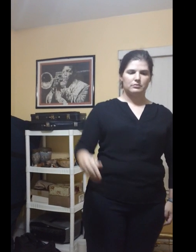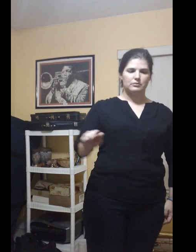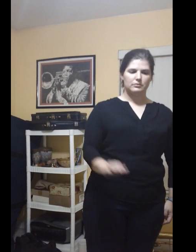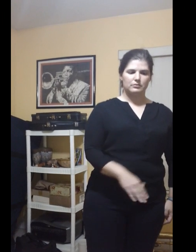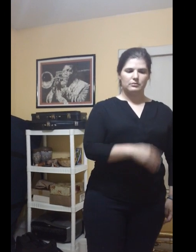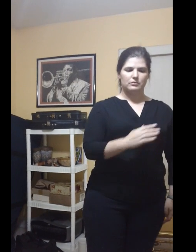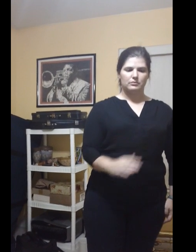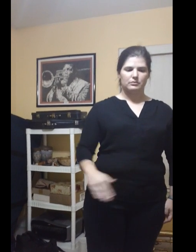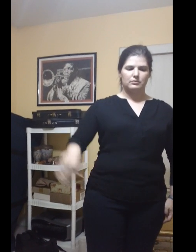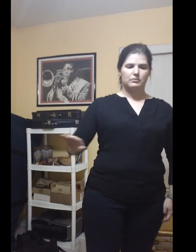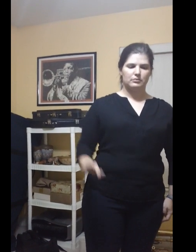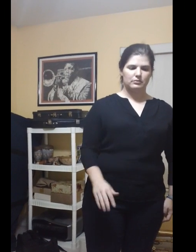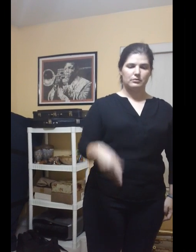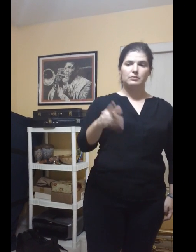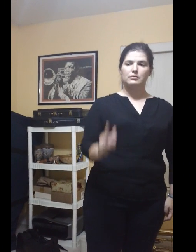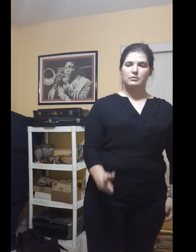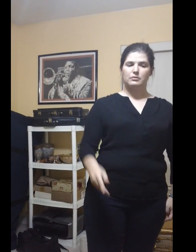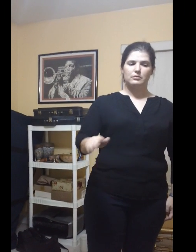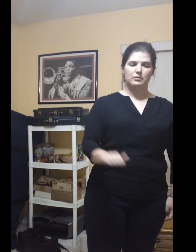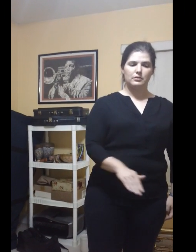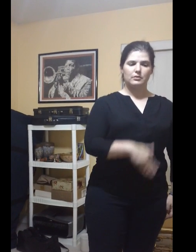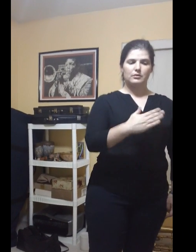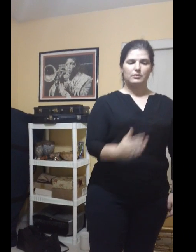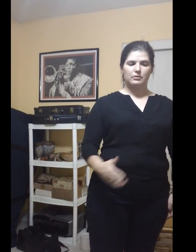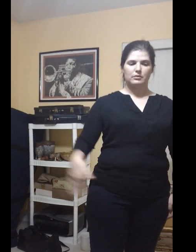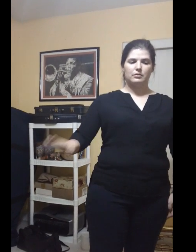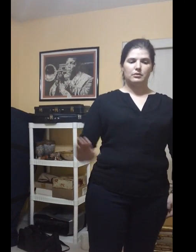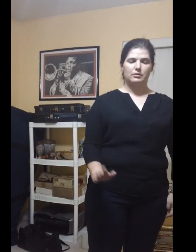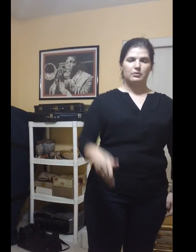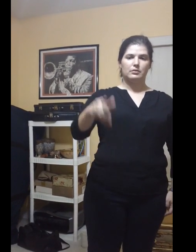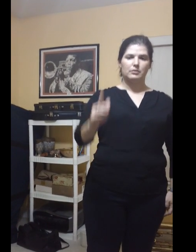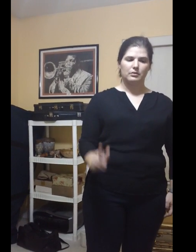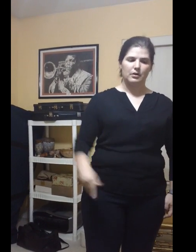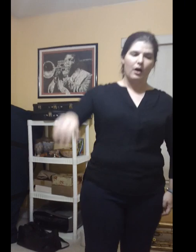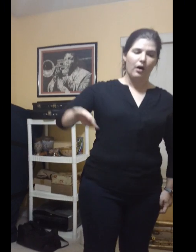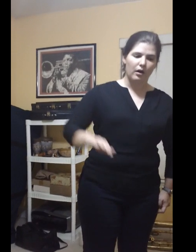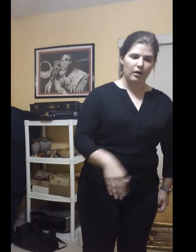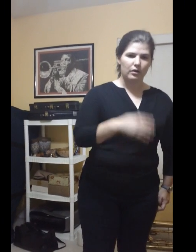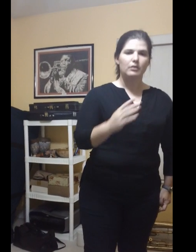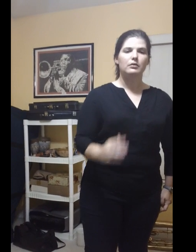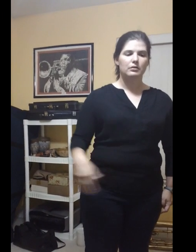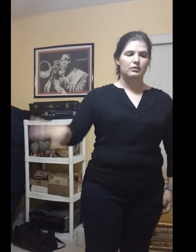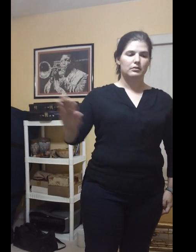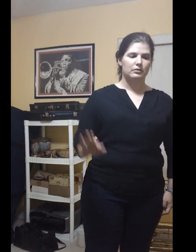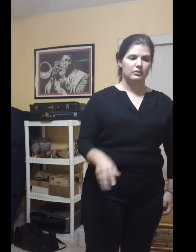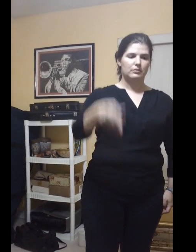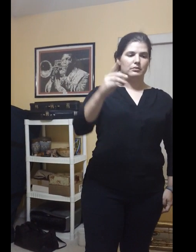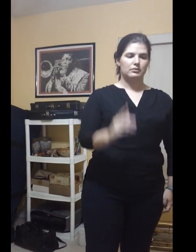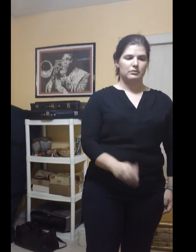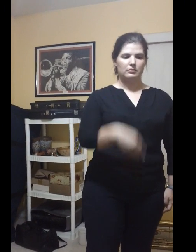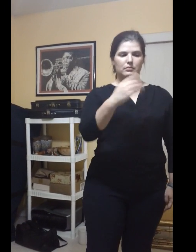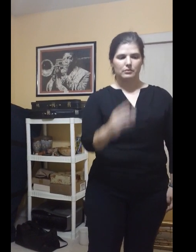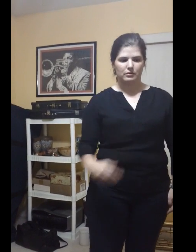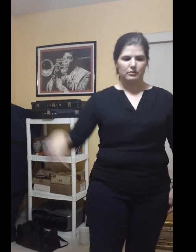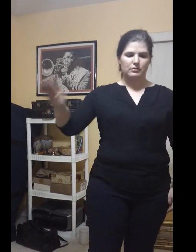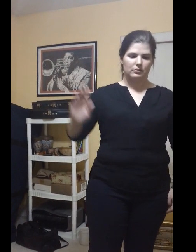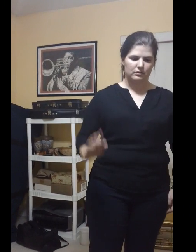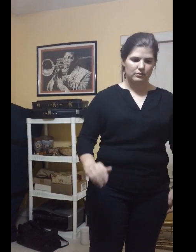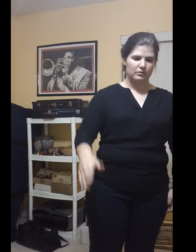though the whole creation cried, Alleluia!